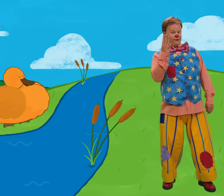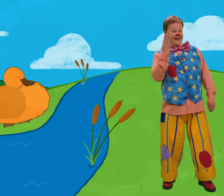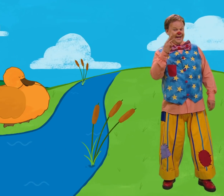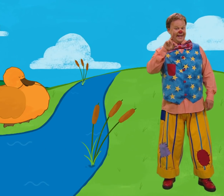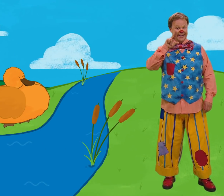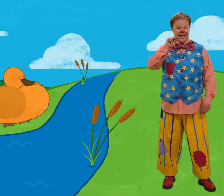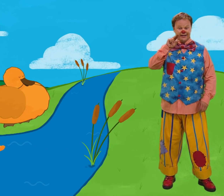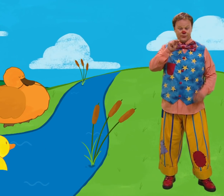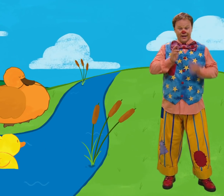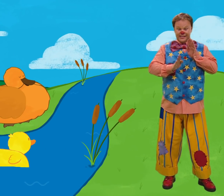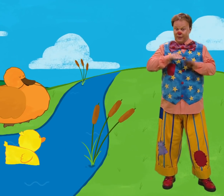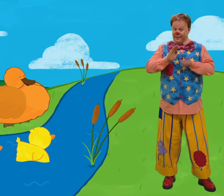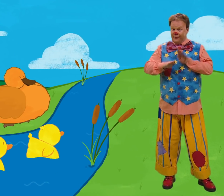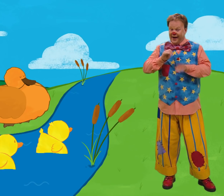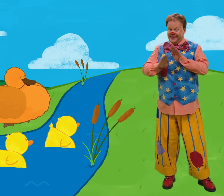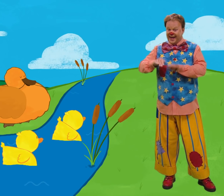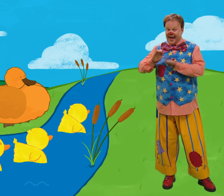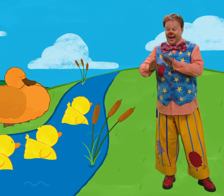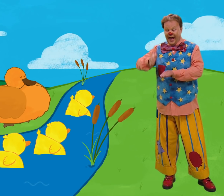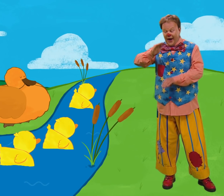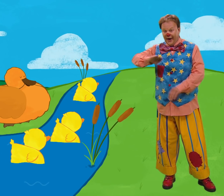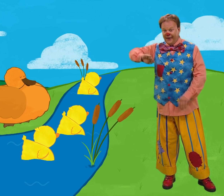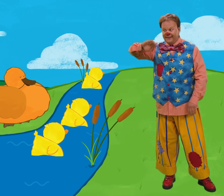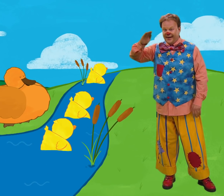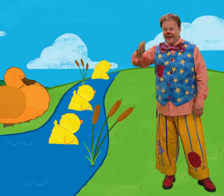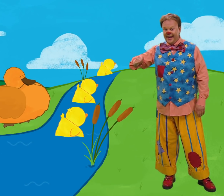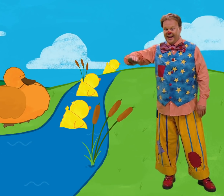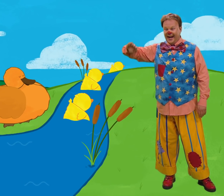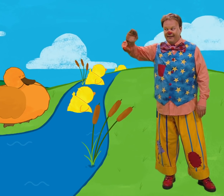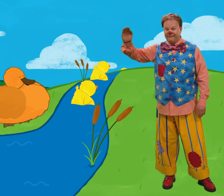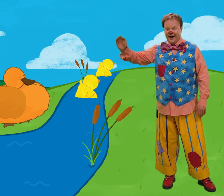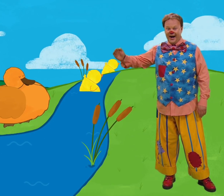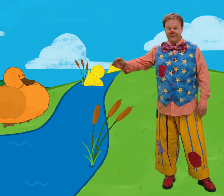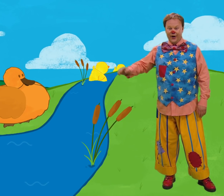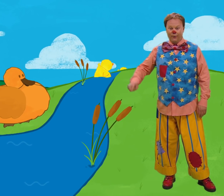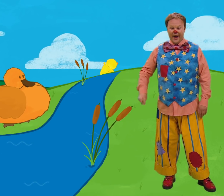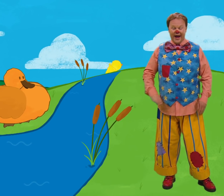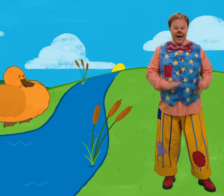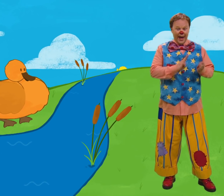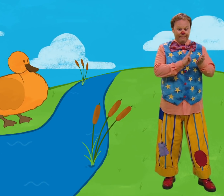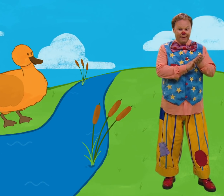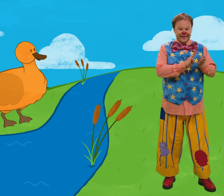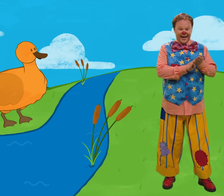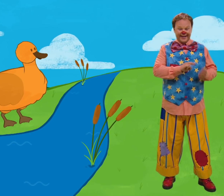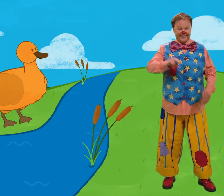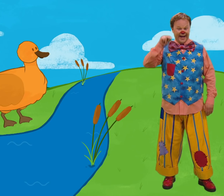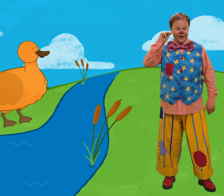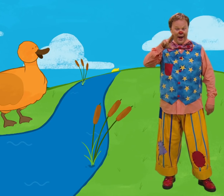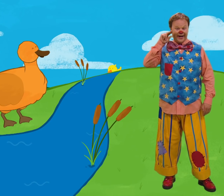Three little ducks went swimming one day. Over the hill and far away. Mama duck said quack,